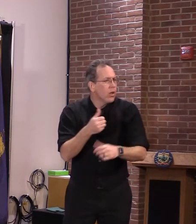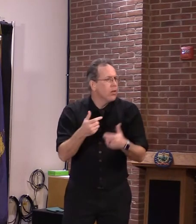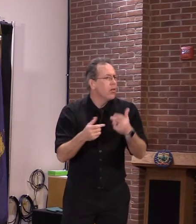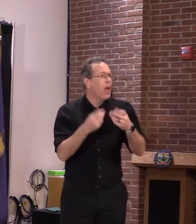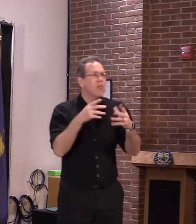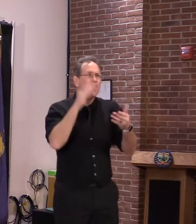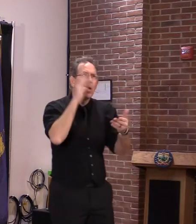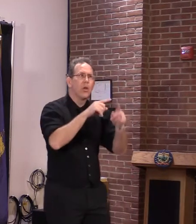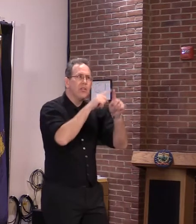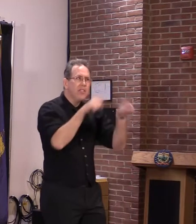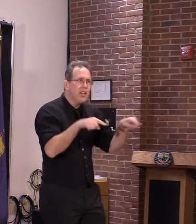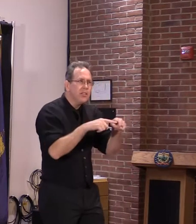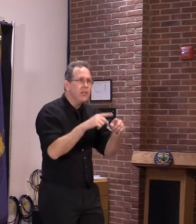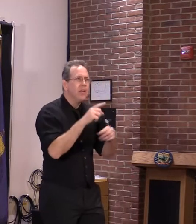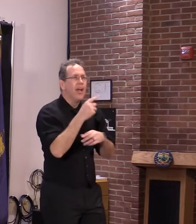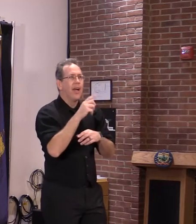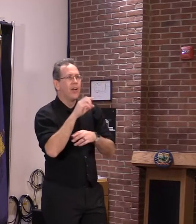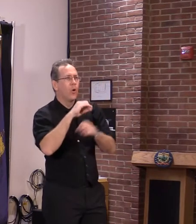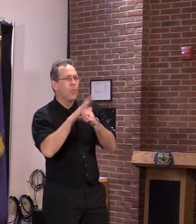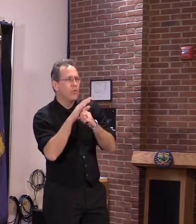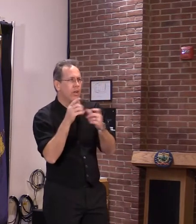the parents deciding about masking and not the school districts?